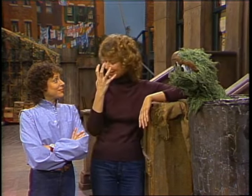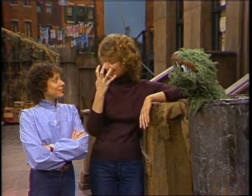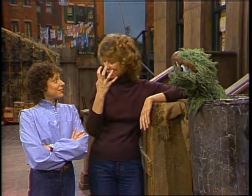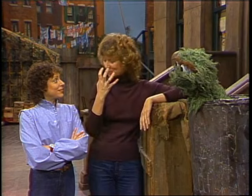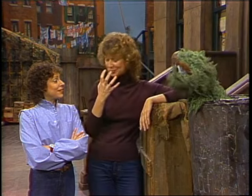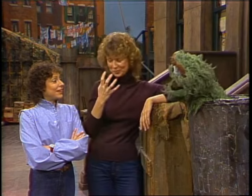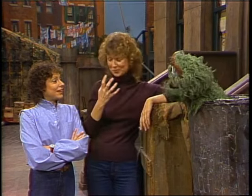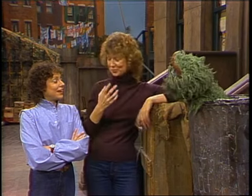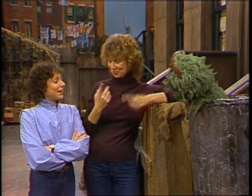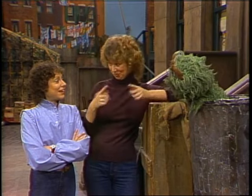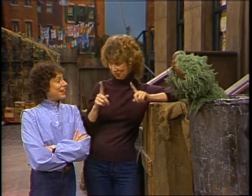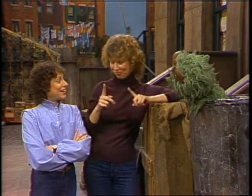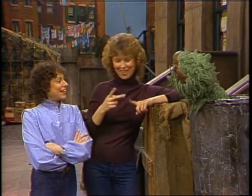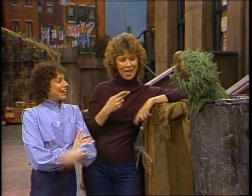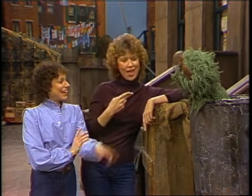Oscar. Yeah?